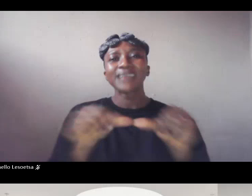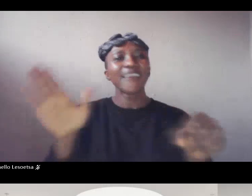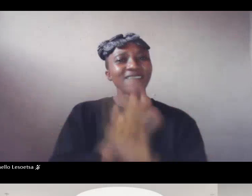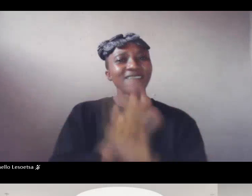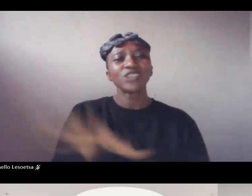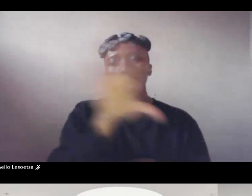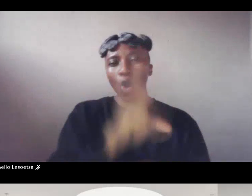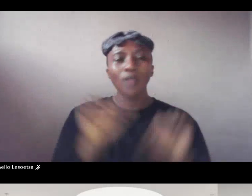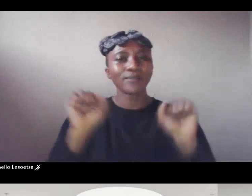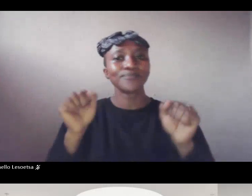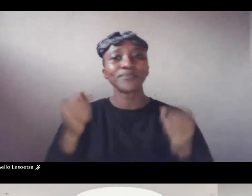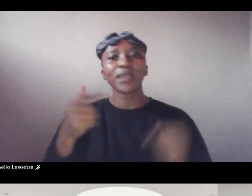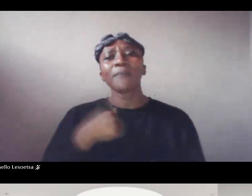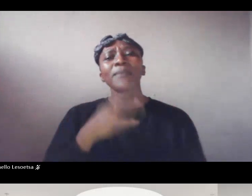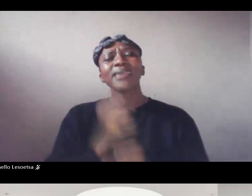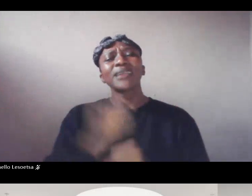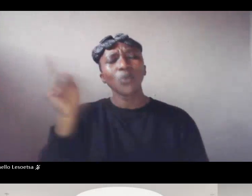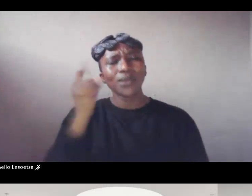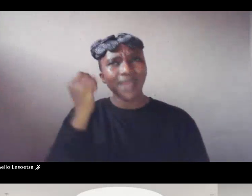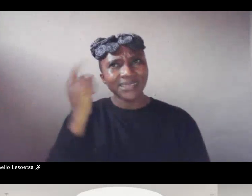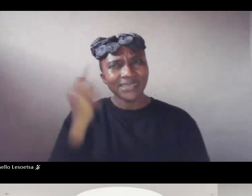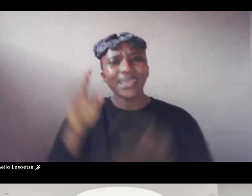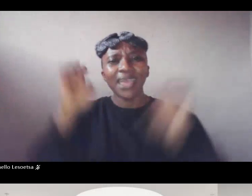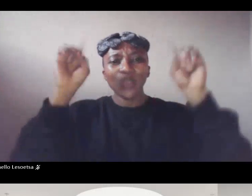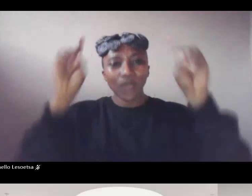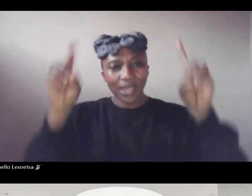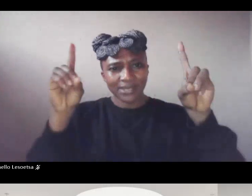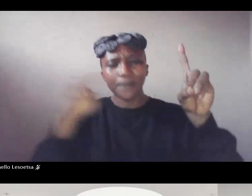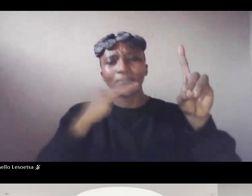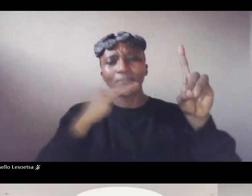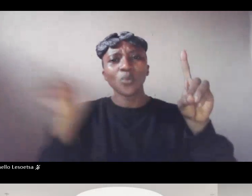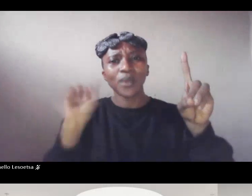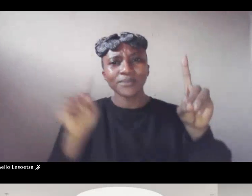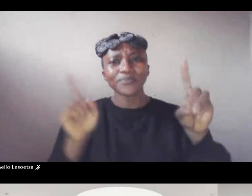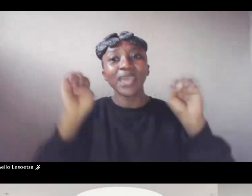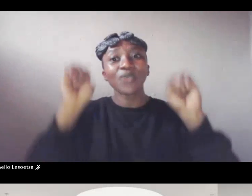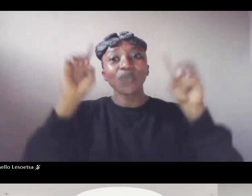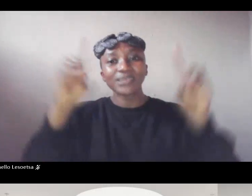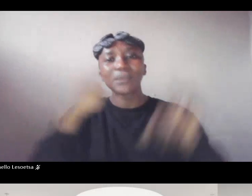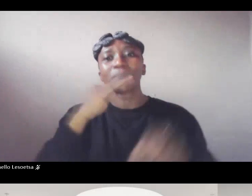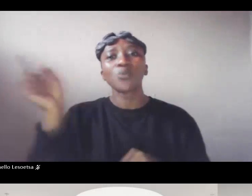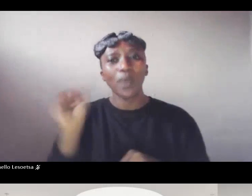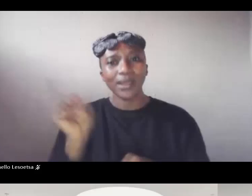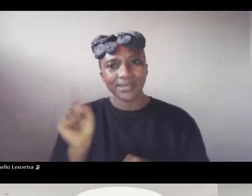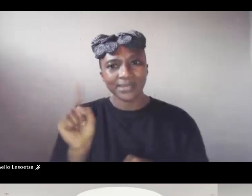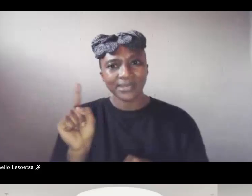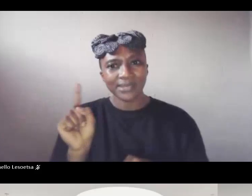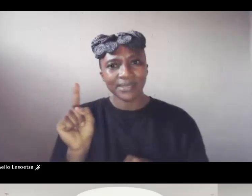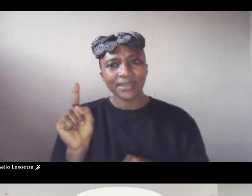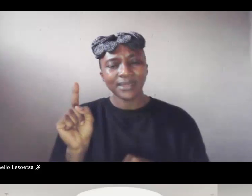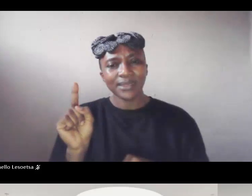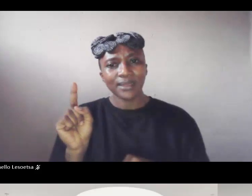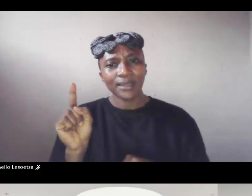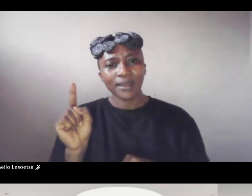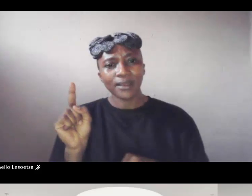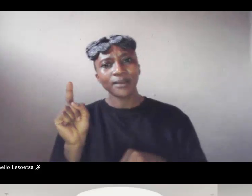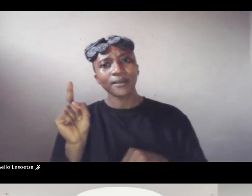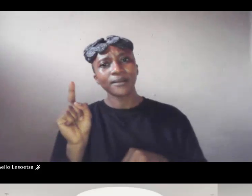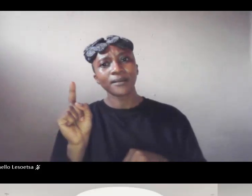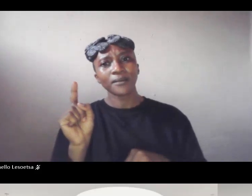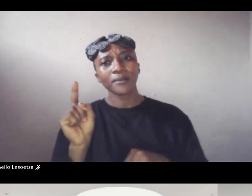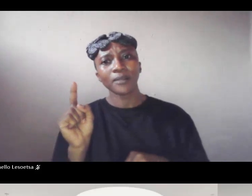that education is as if almost education is adverse to when we say not a